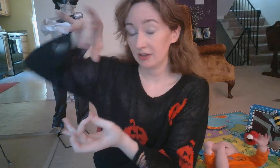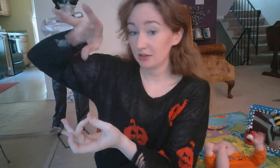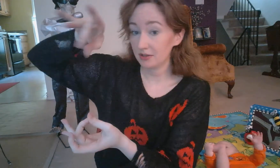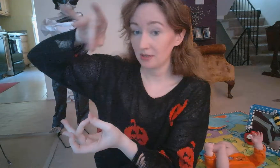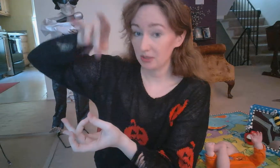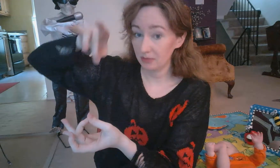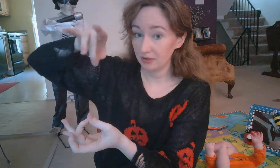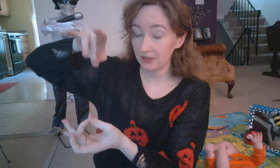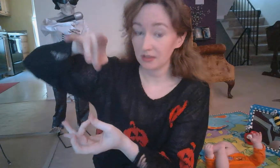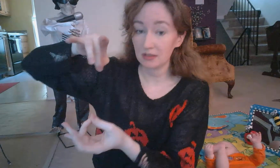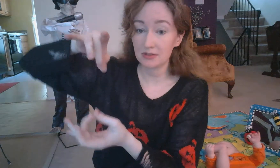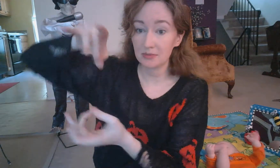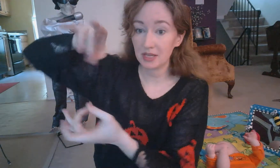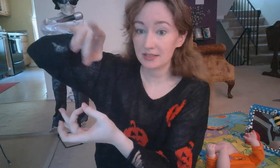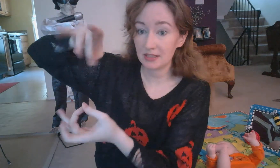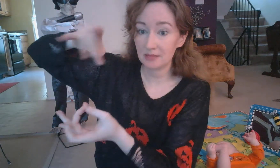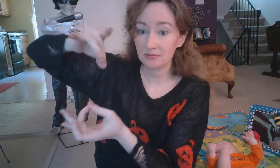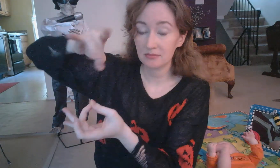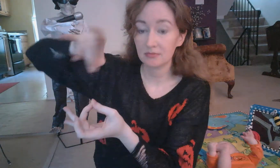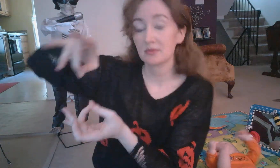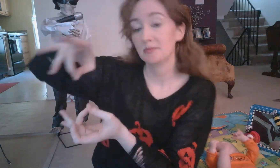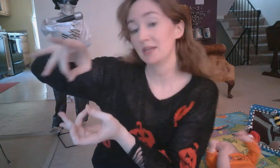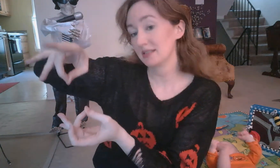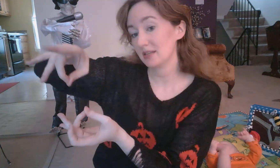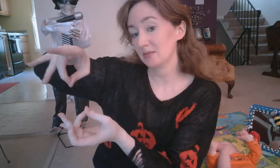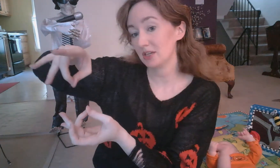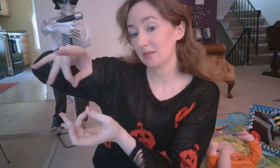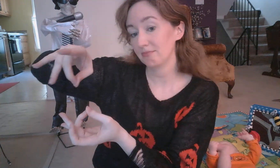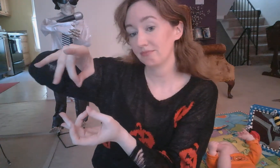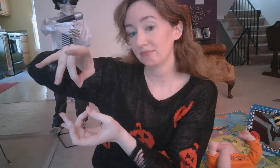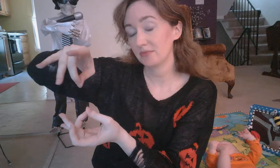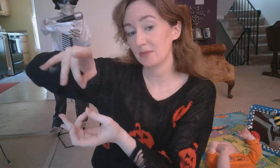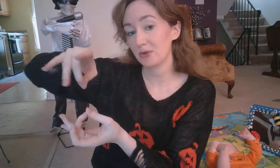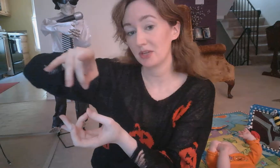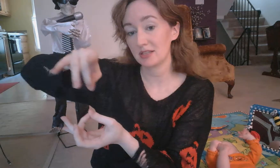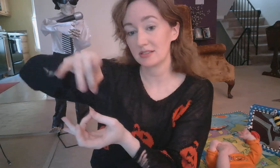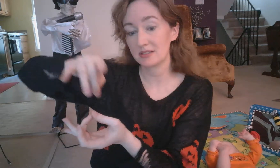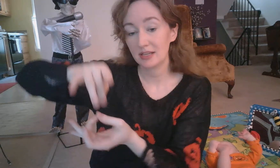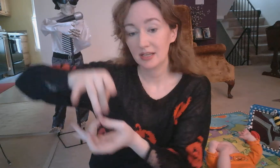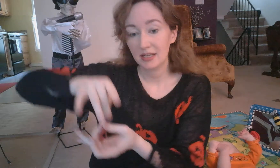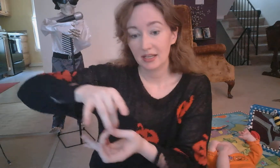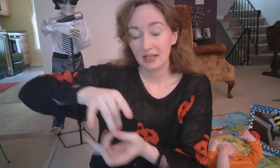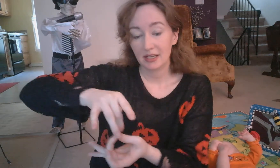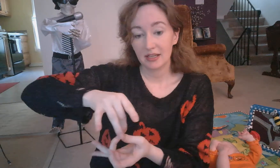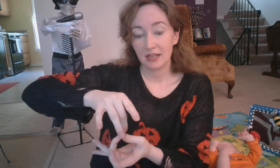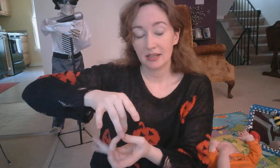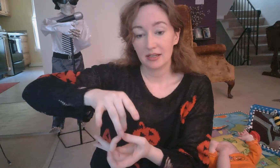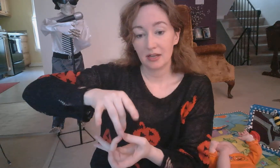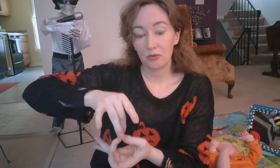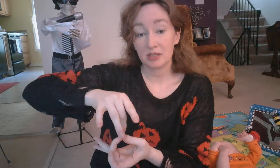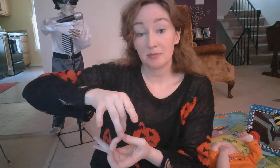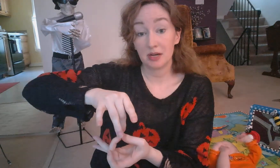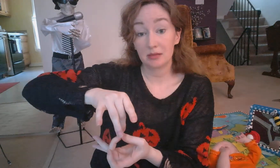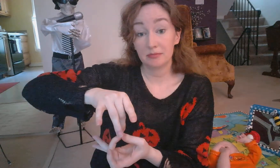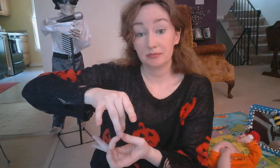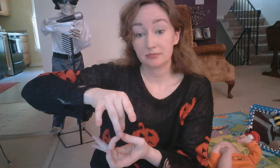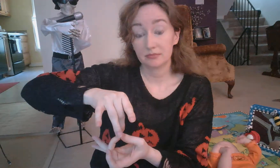other thumb and your middle finger. So make the same shape with both hands. One on the bottom and